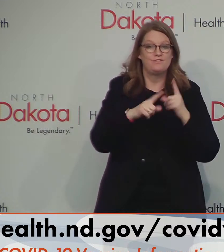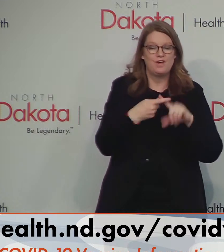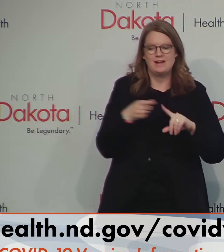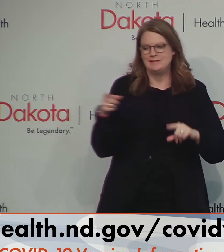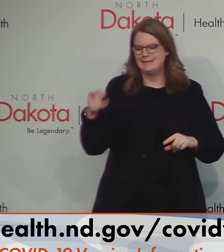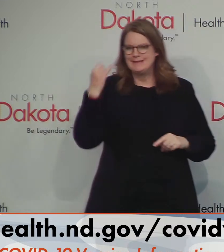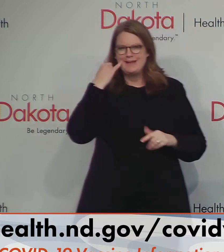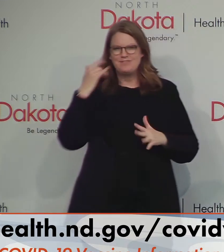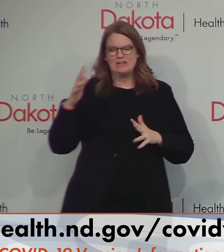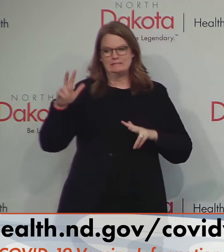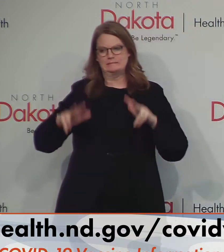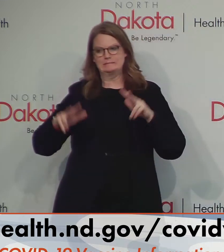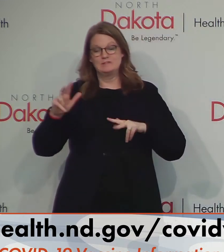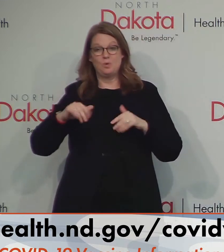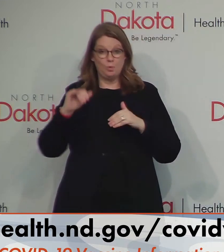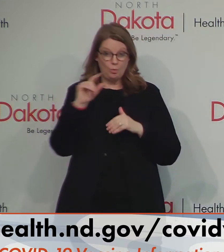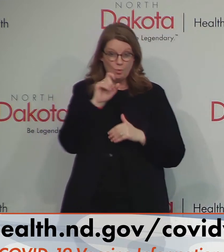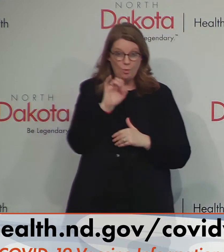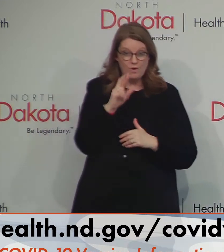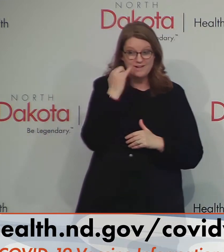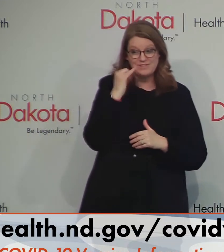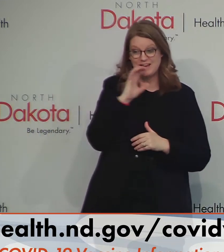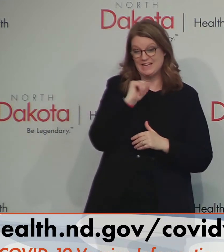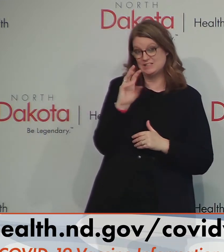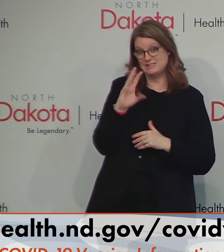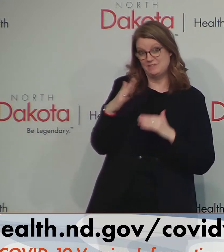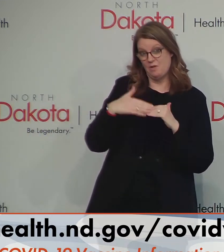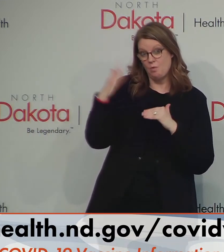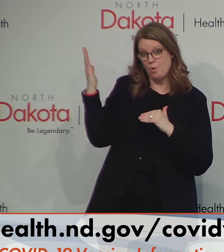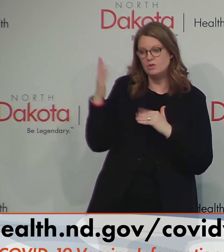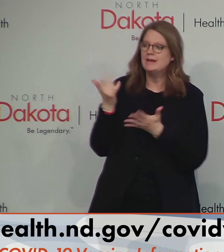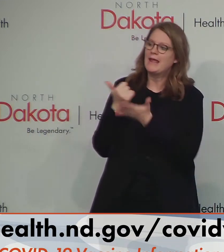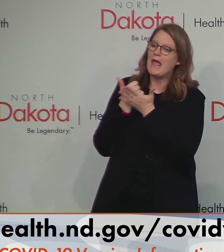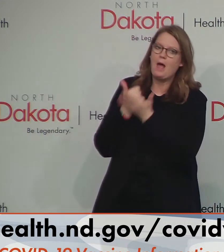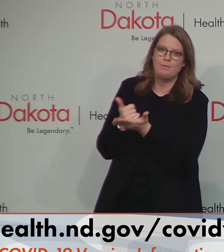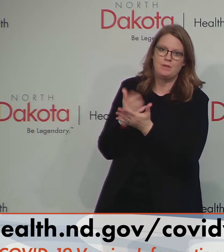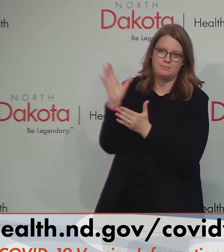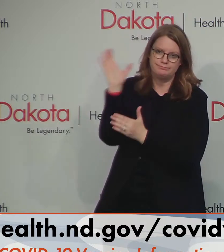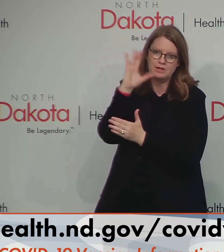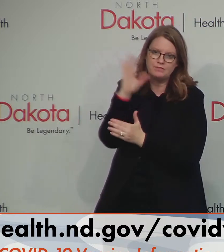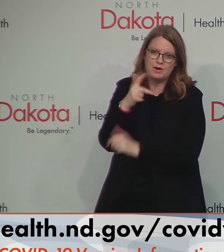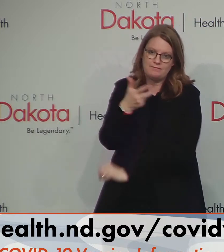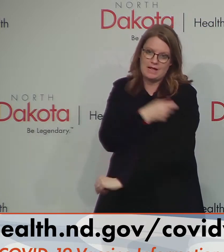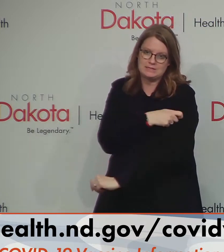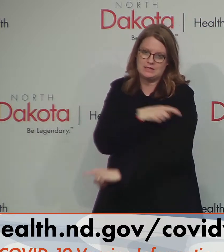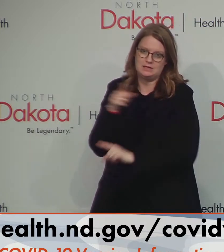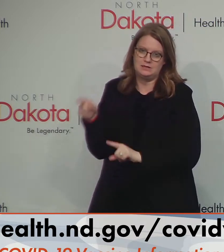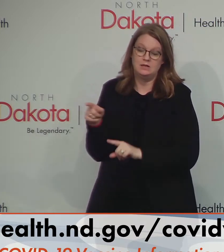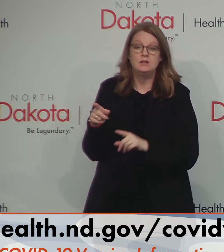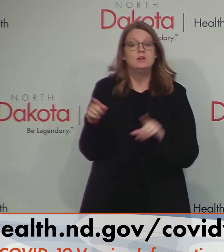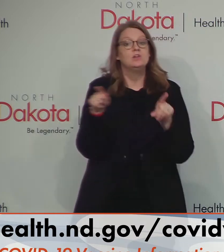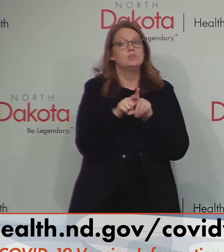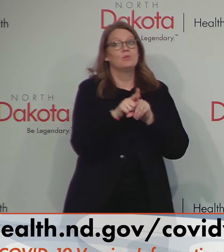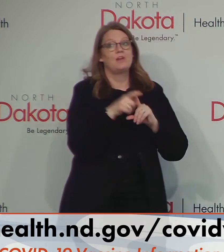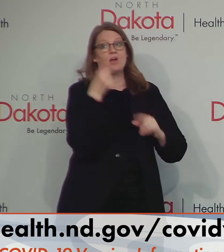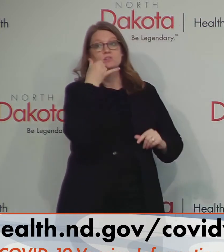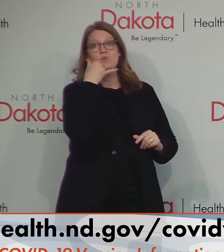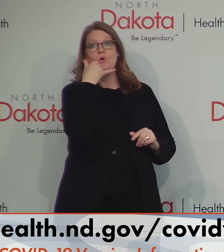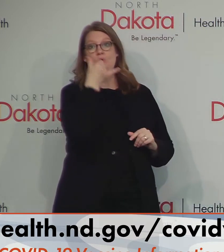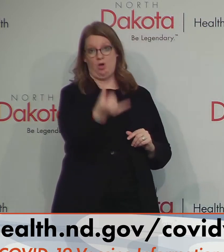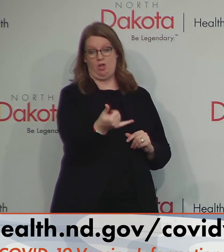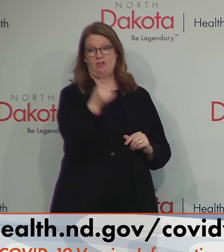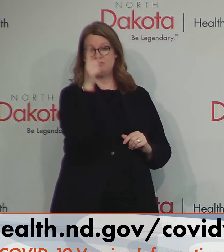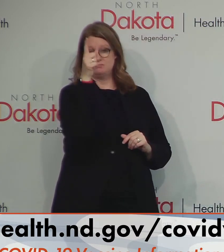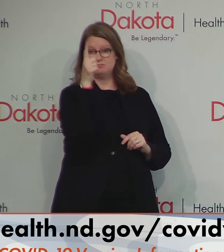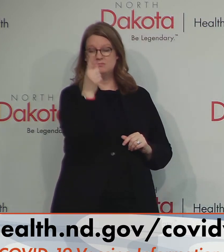they're 65 and older, help them get access to vaccine. Or people can also call our hotline, and we have